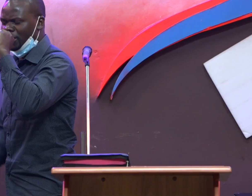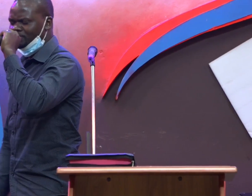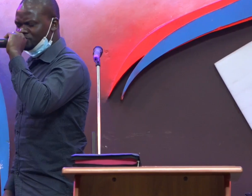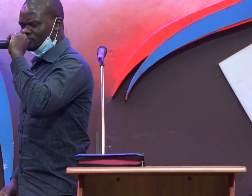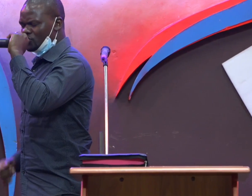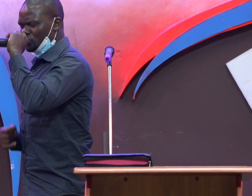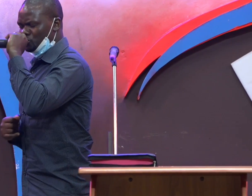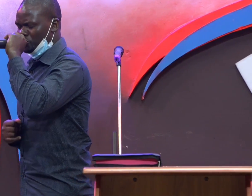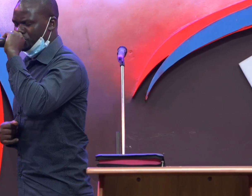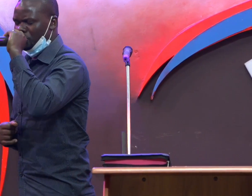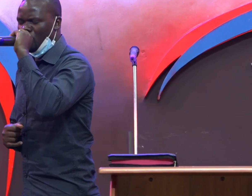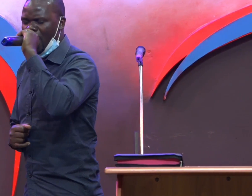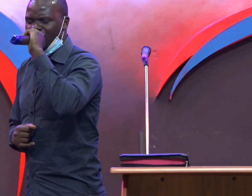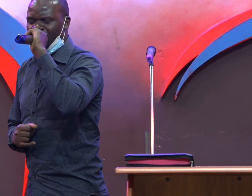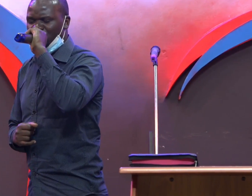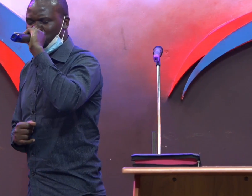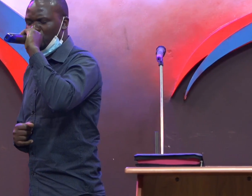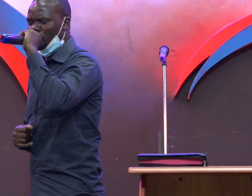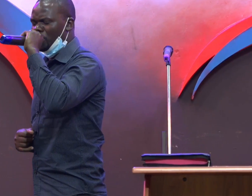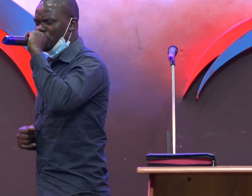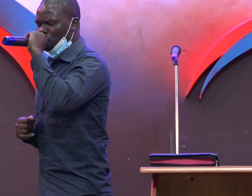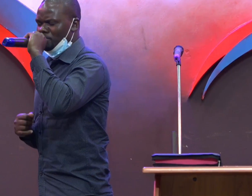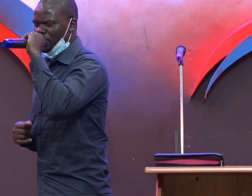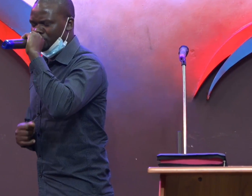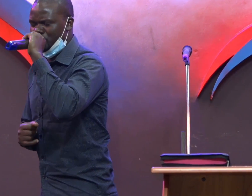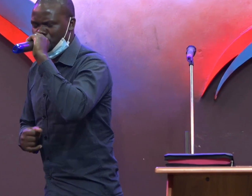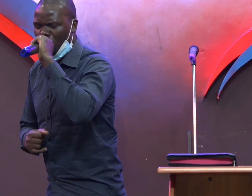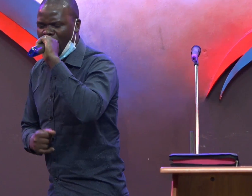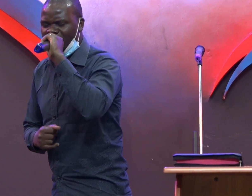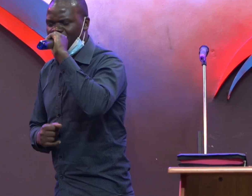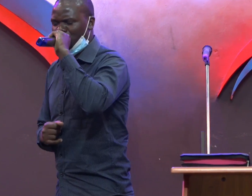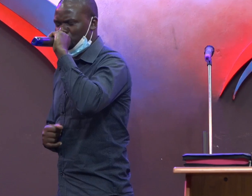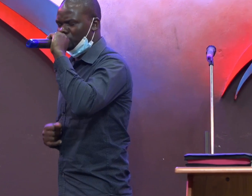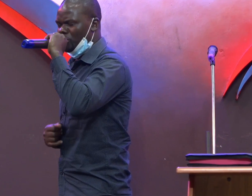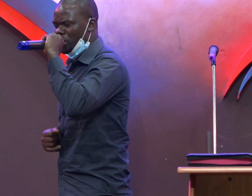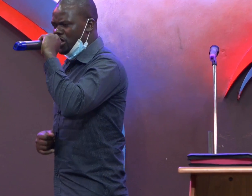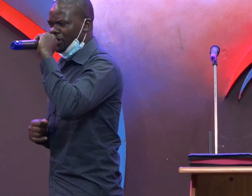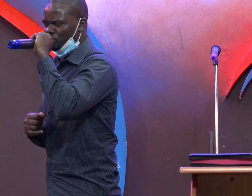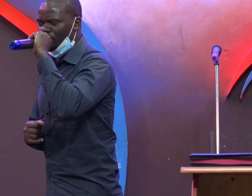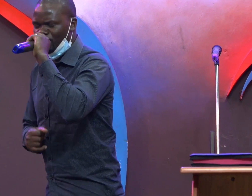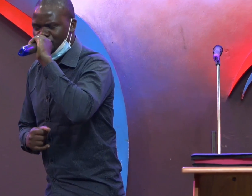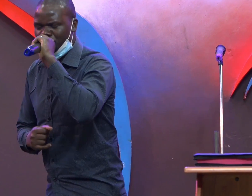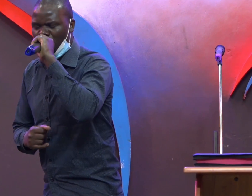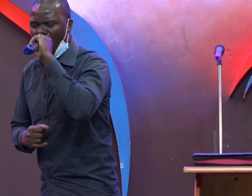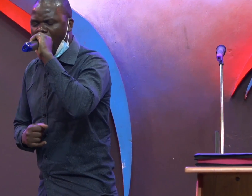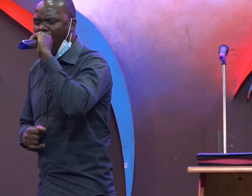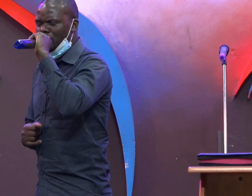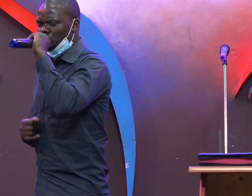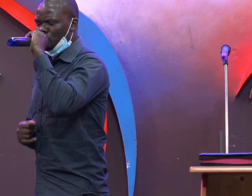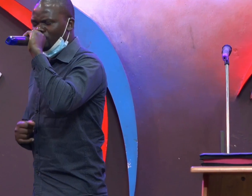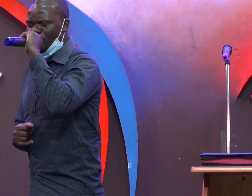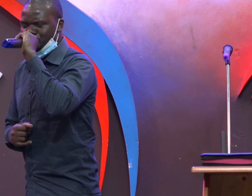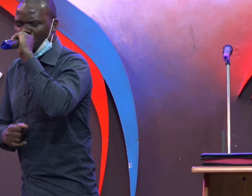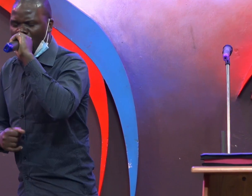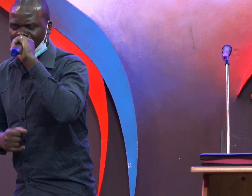of glory, to read your word, heavenly King of glory, to meditate your word, heavenly King of glory, and confess your word,